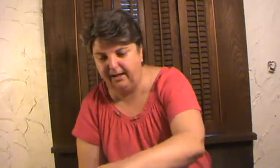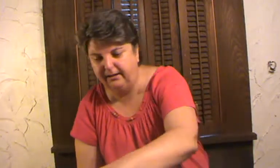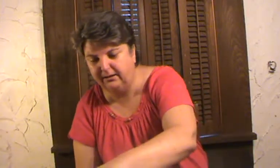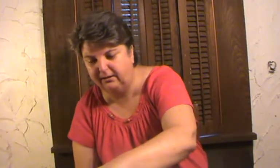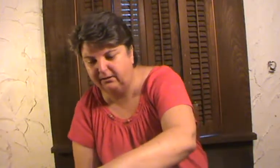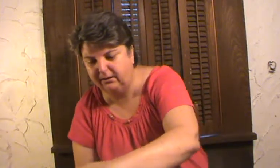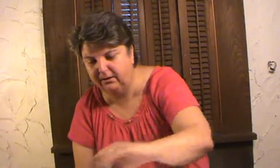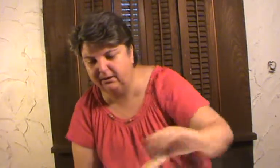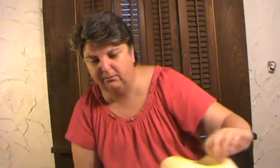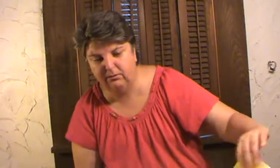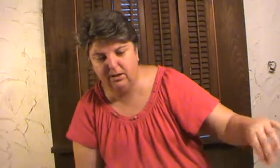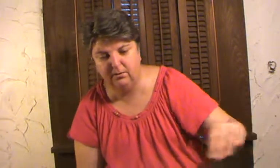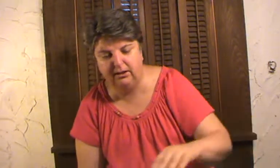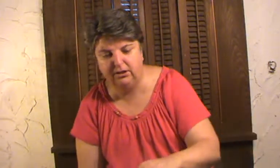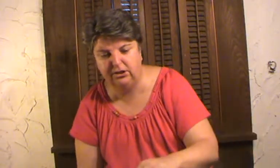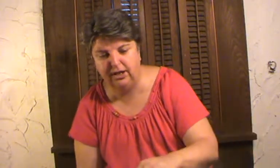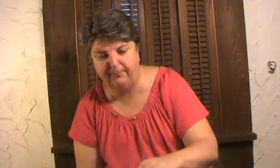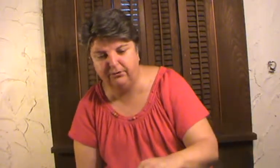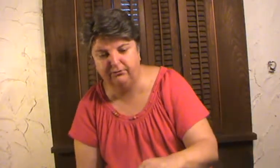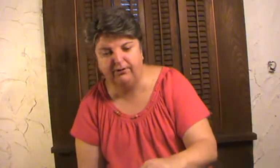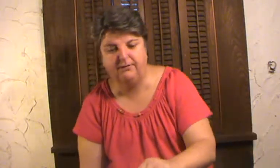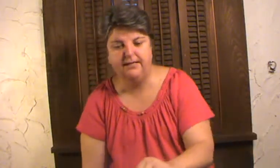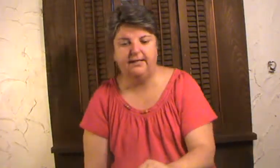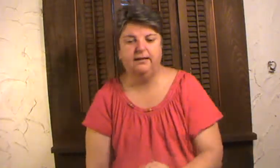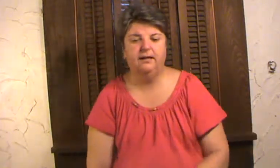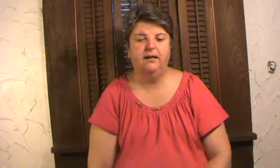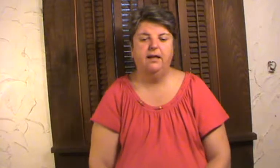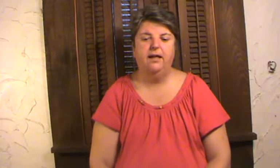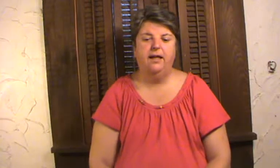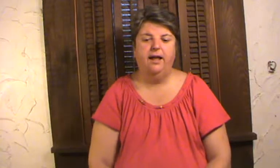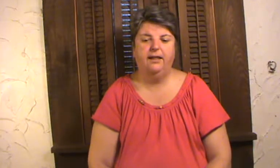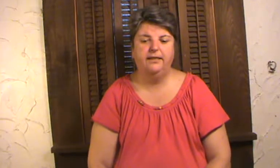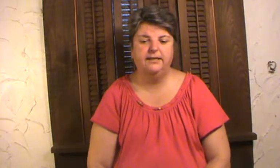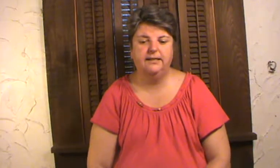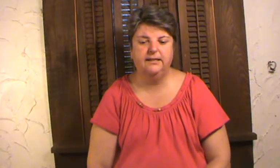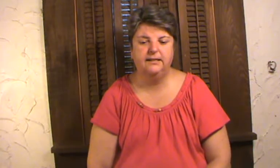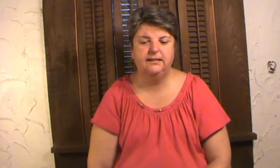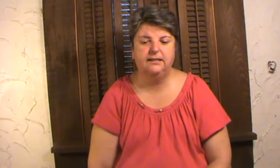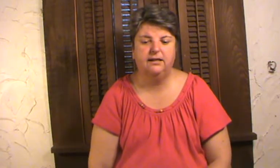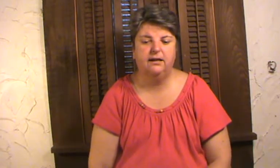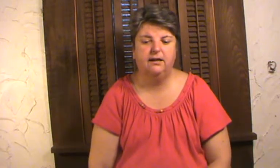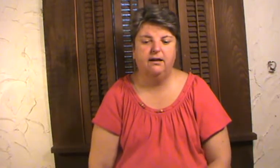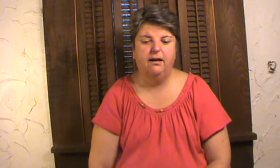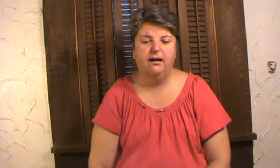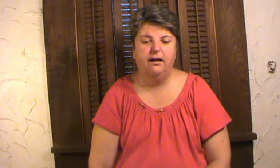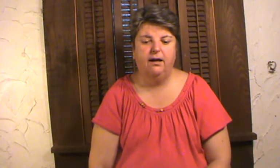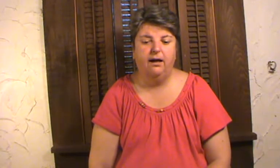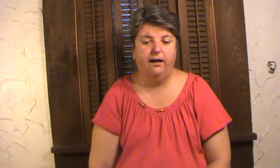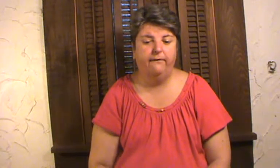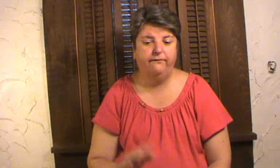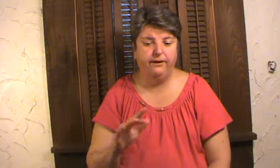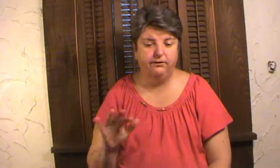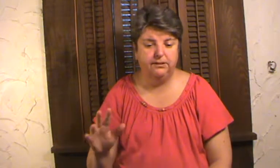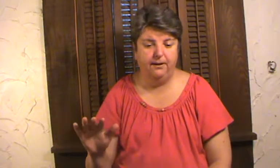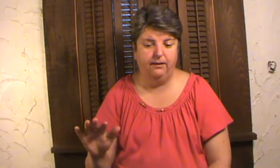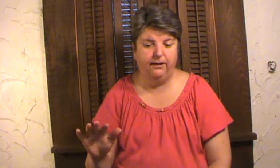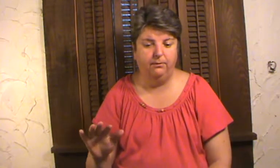And we'll go on to chapter 15. And this is finger spelling. And we